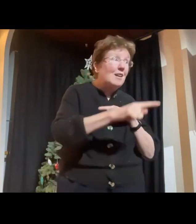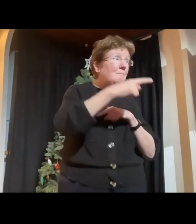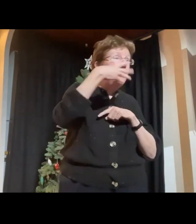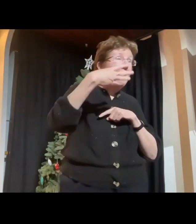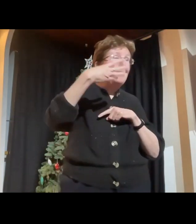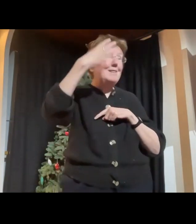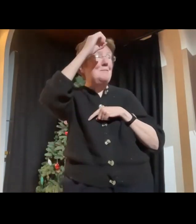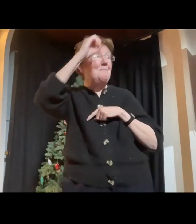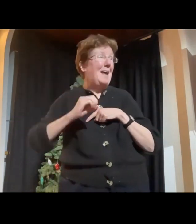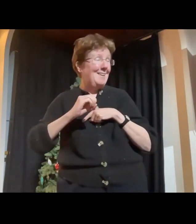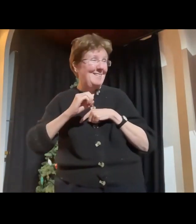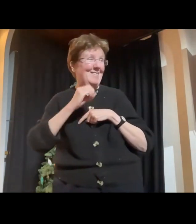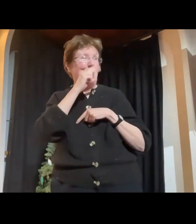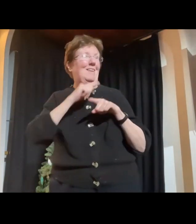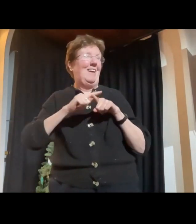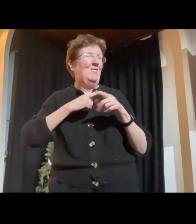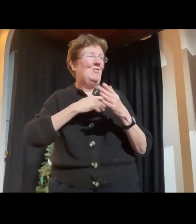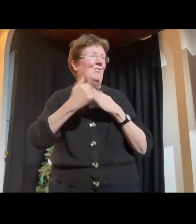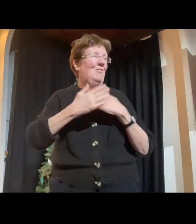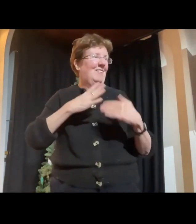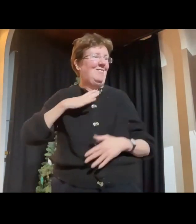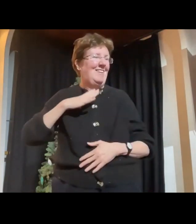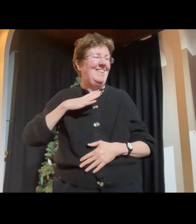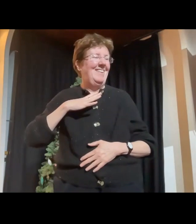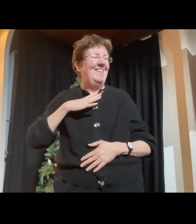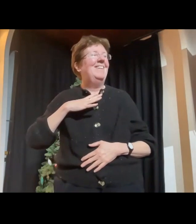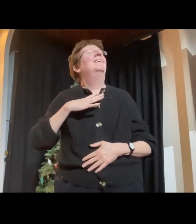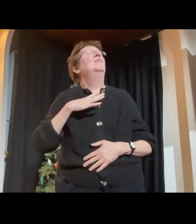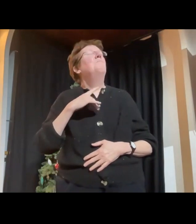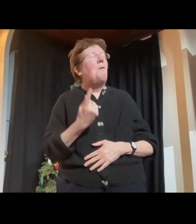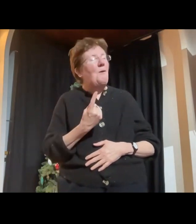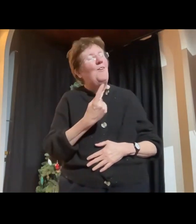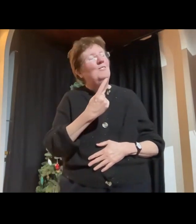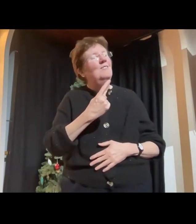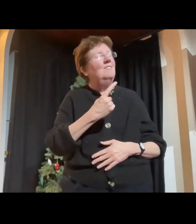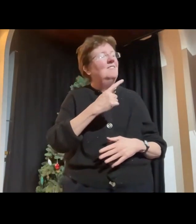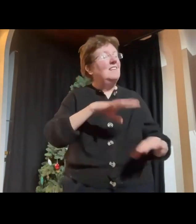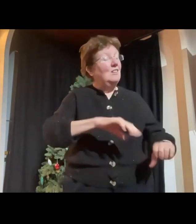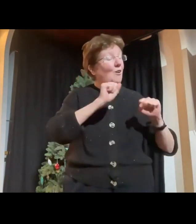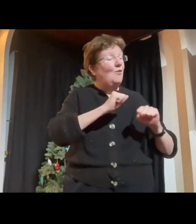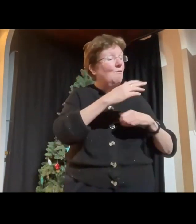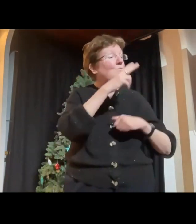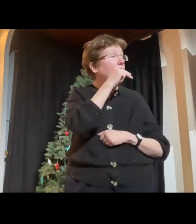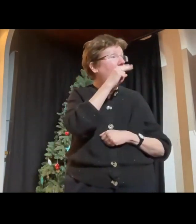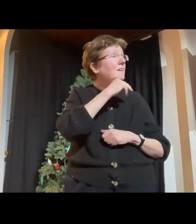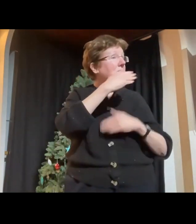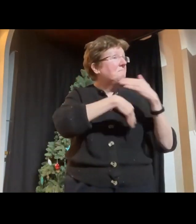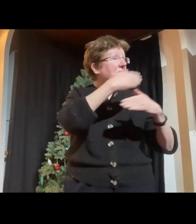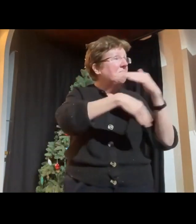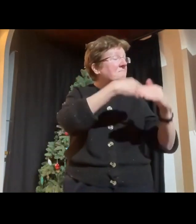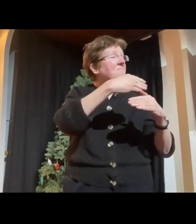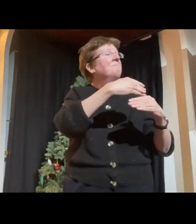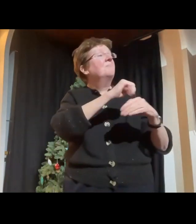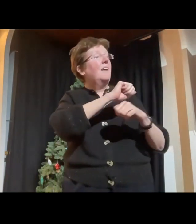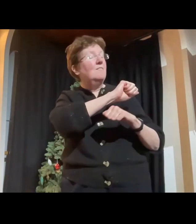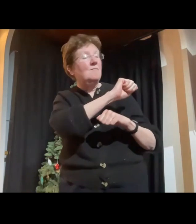home, you know, most of them, I mean 90% of them already speak English, but their education is the